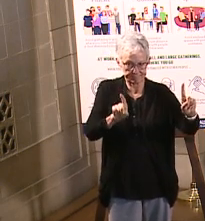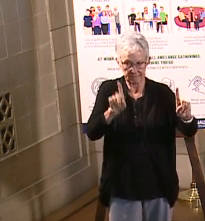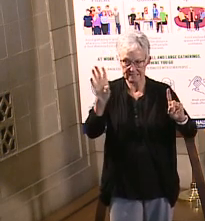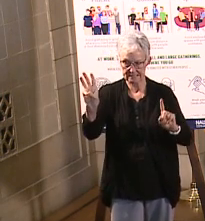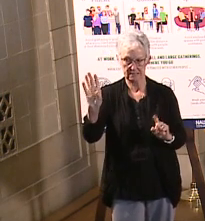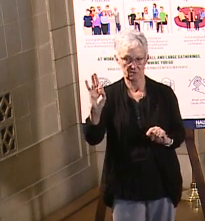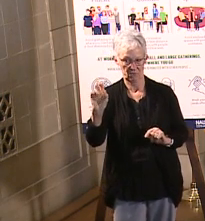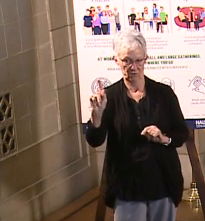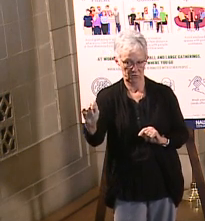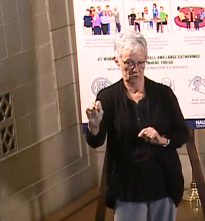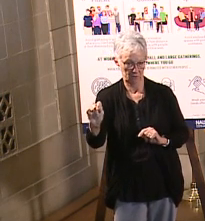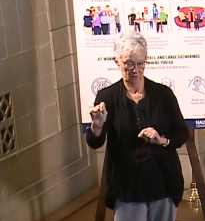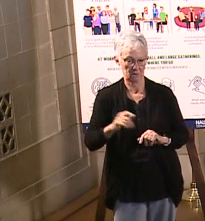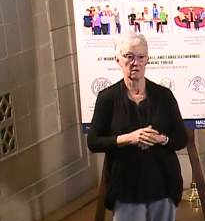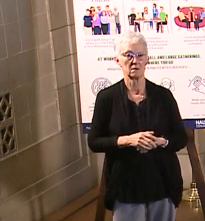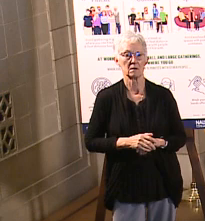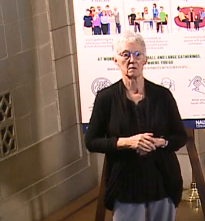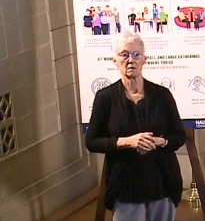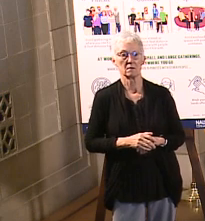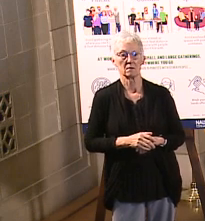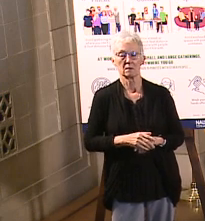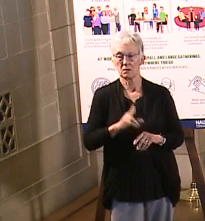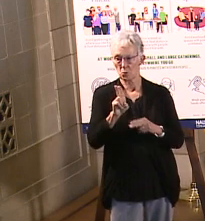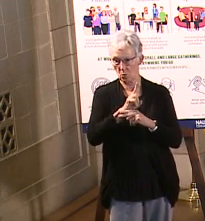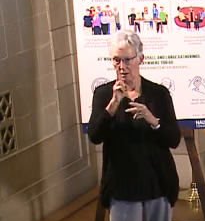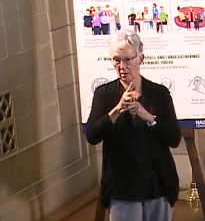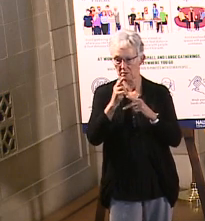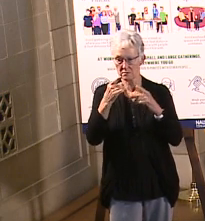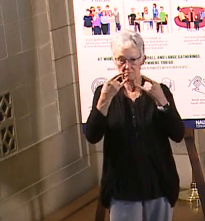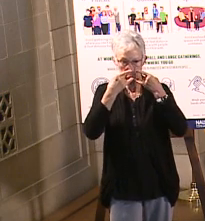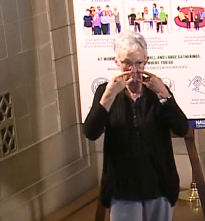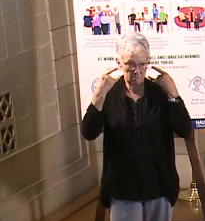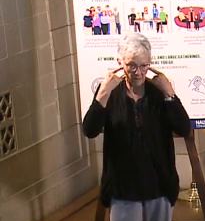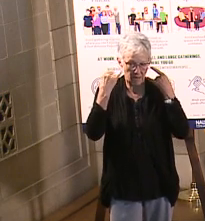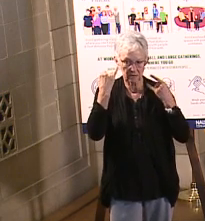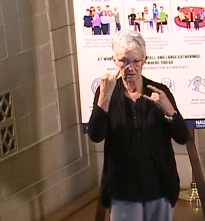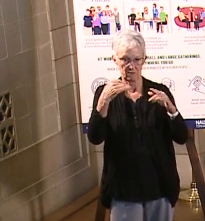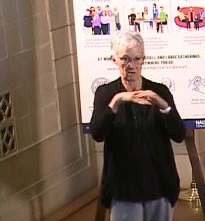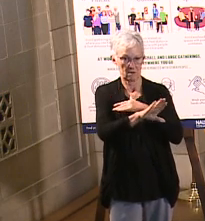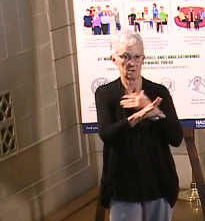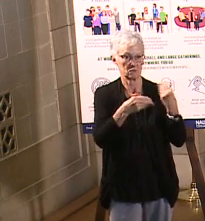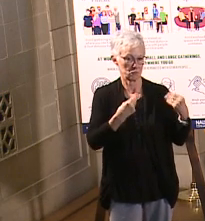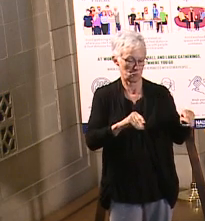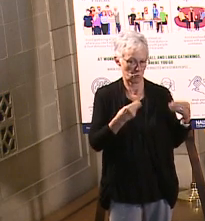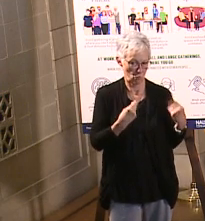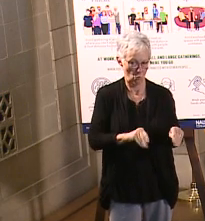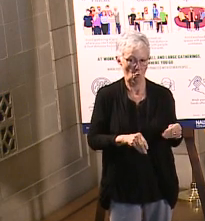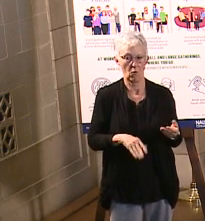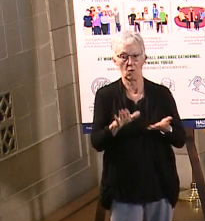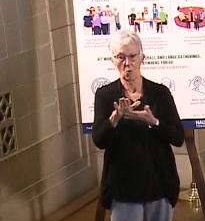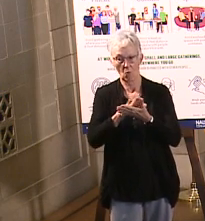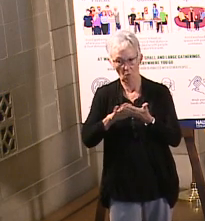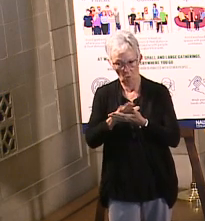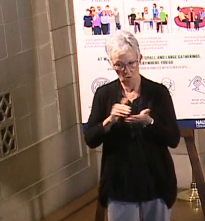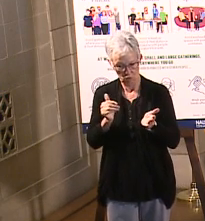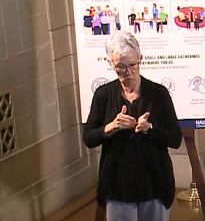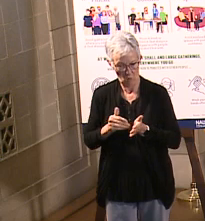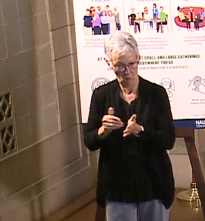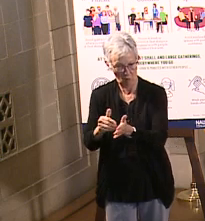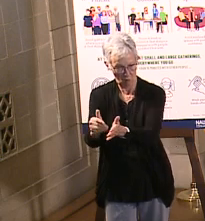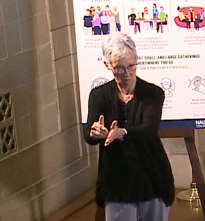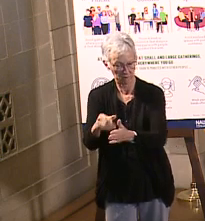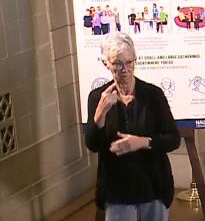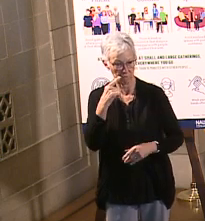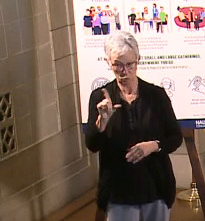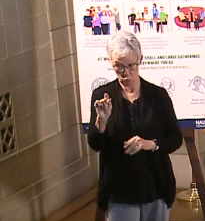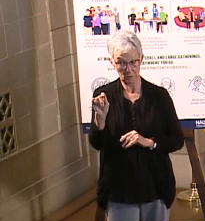you're in public, that you wear a mask when you go to the store, wash your hands often. That actually kills the virus for 20, remember, wash it for